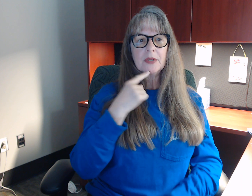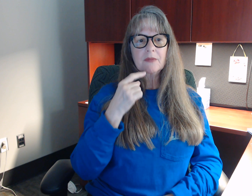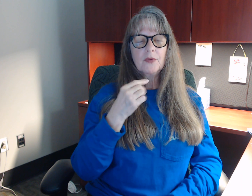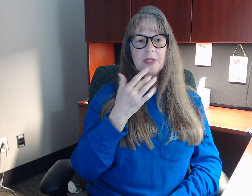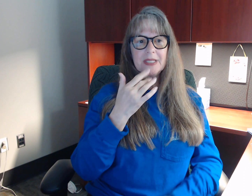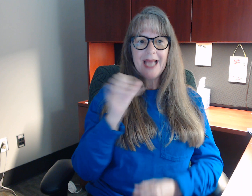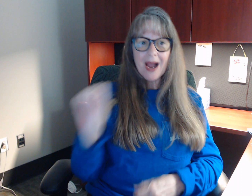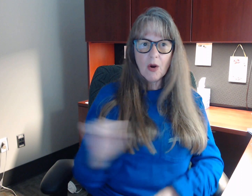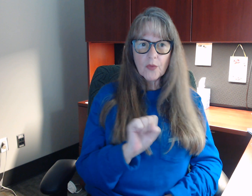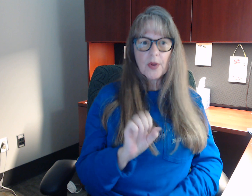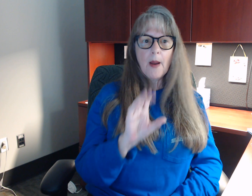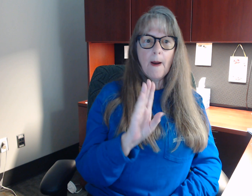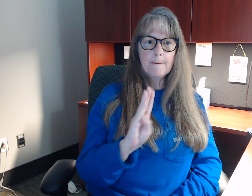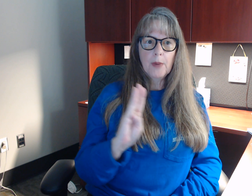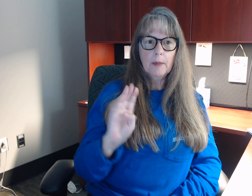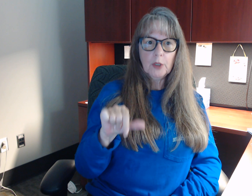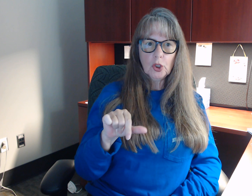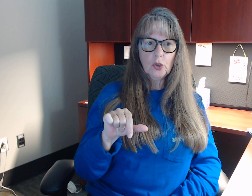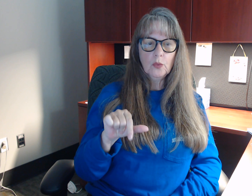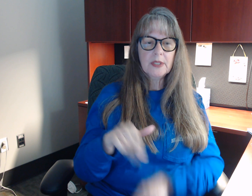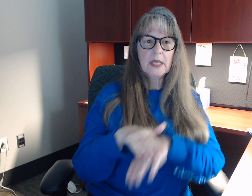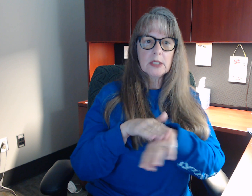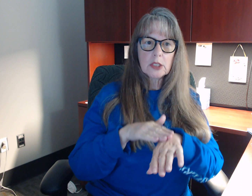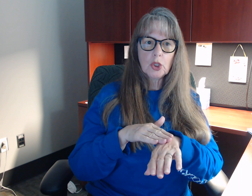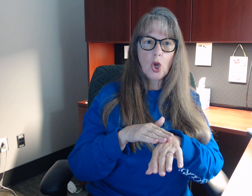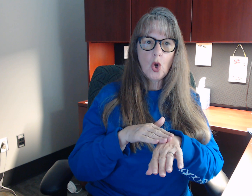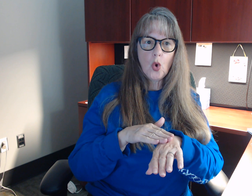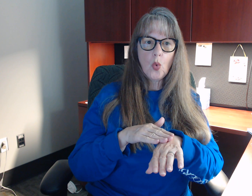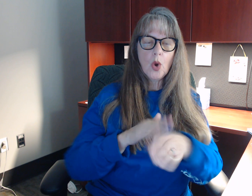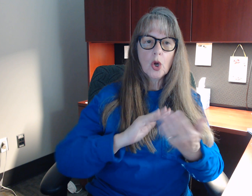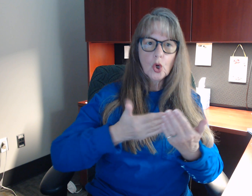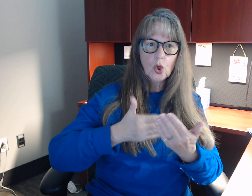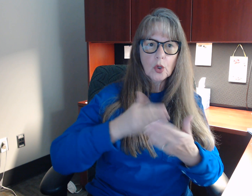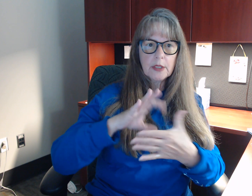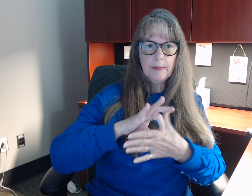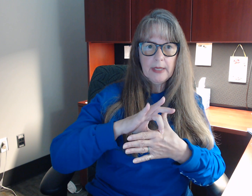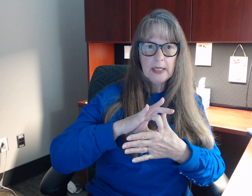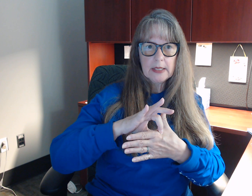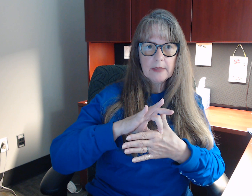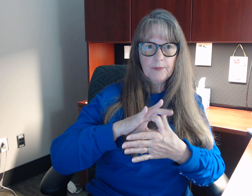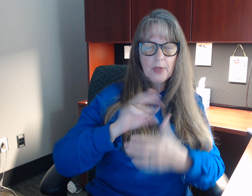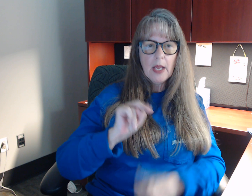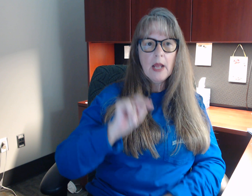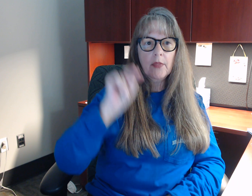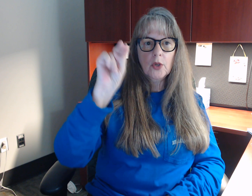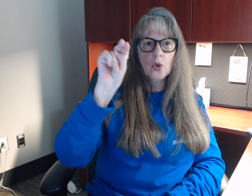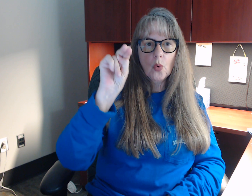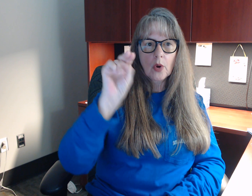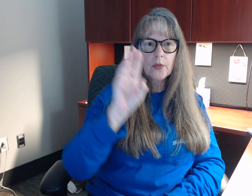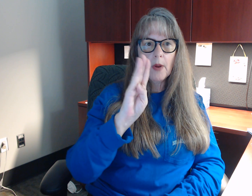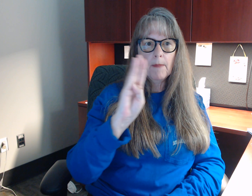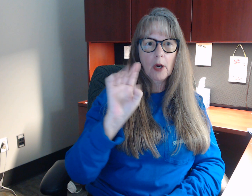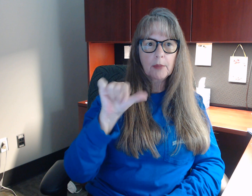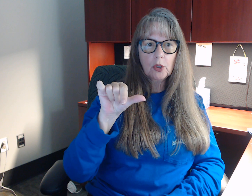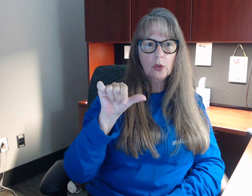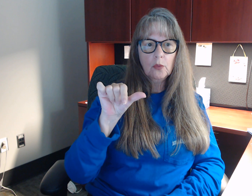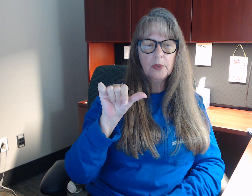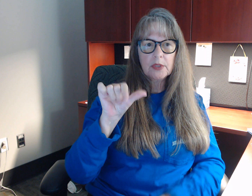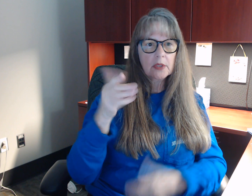the South, a barbecue is that slow cooked meat. In the North, a barbecue is